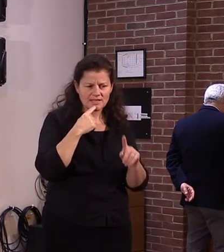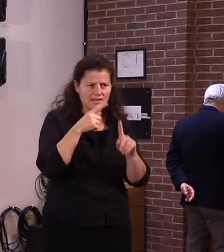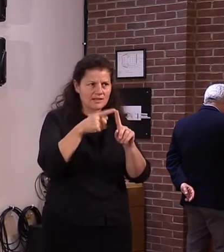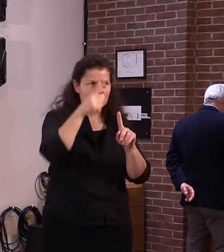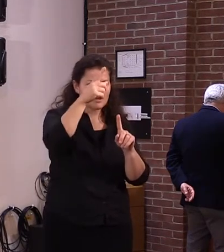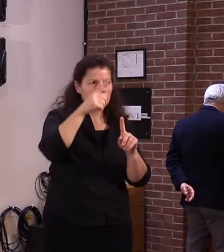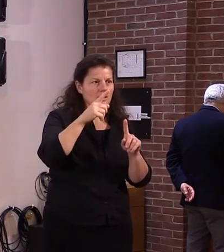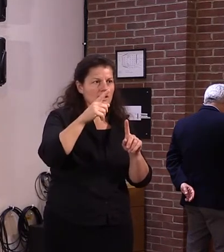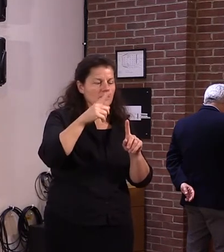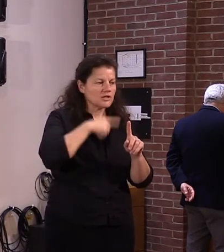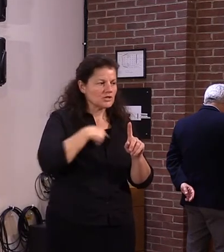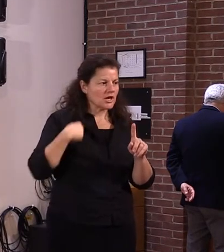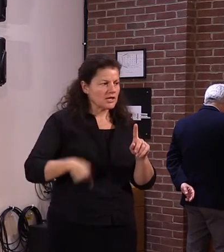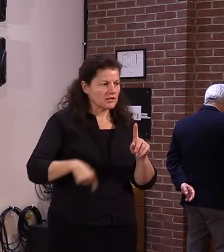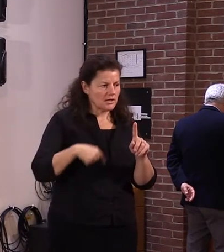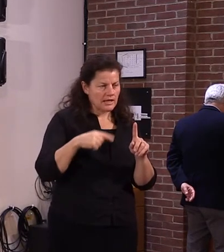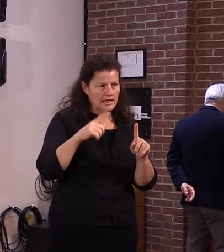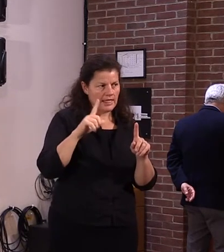back a few years ago.